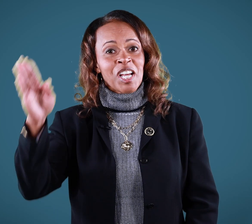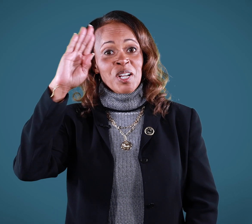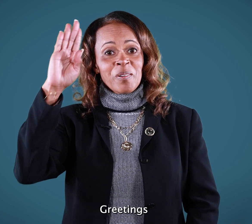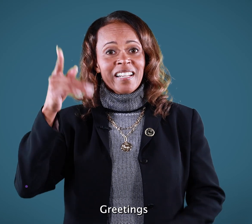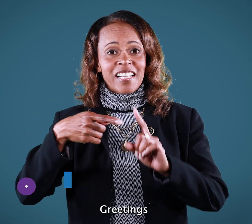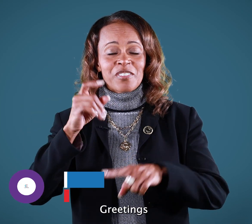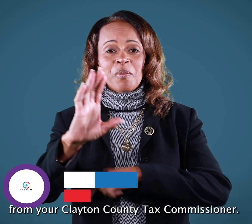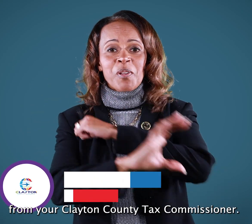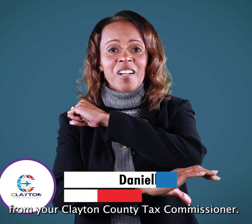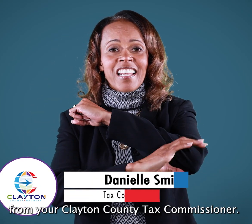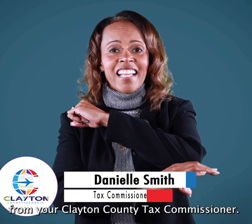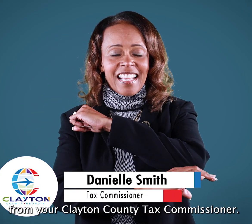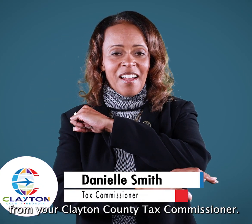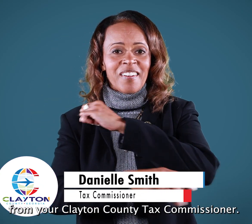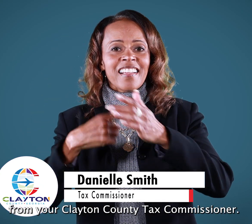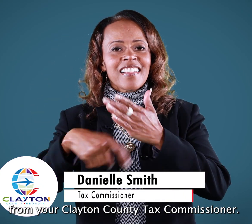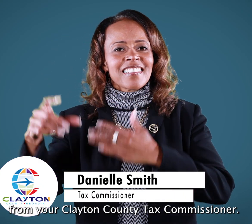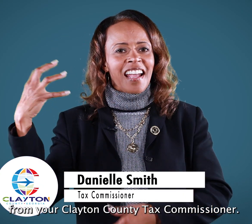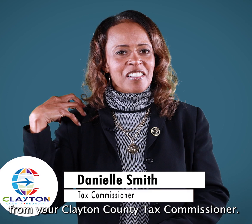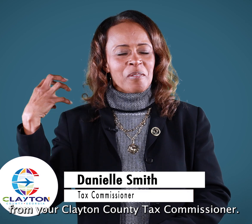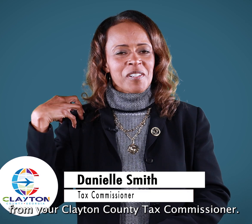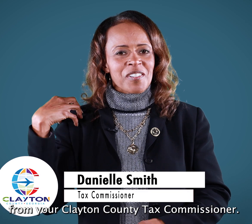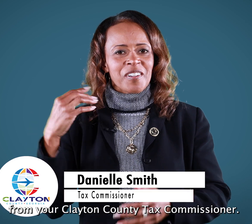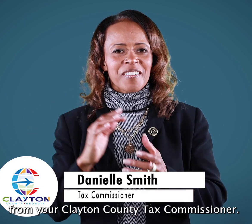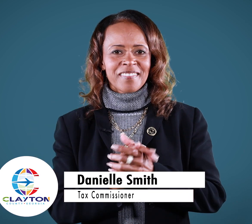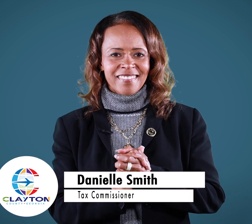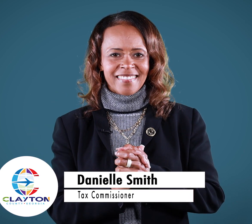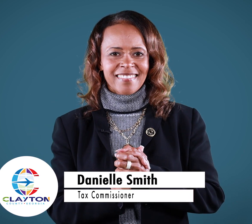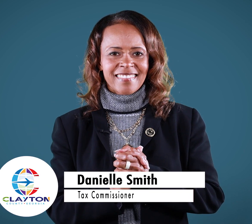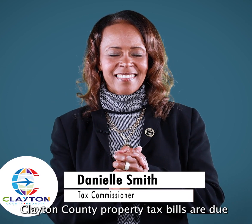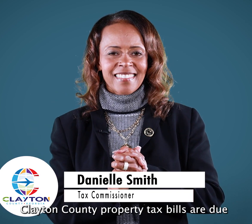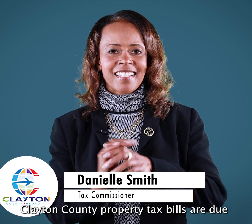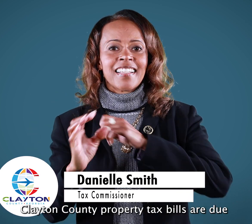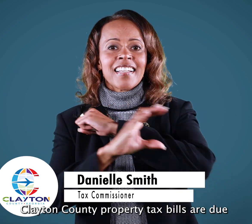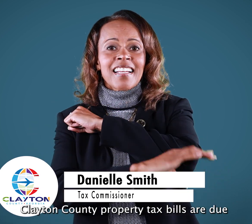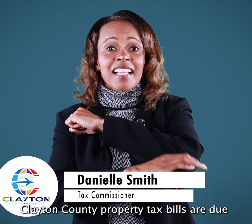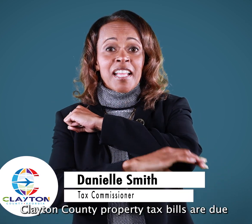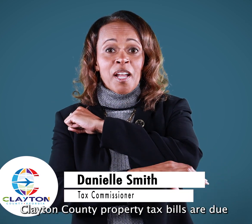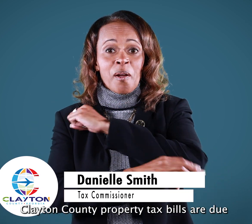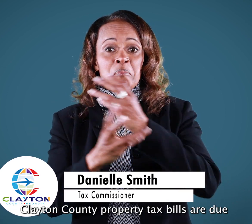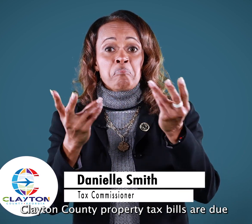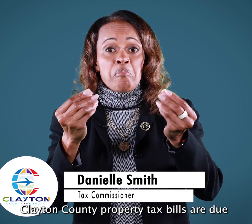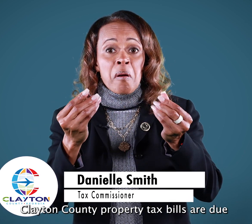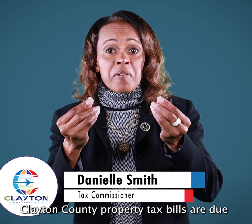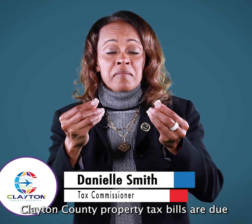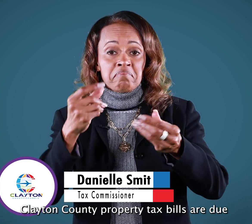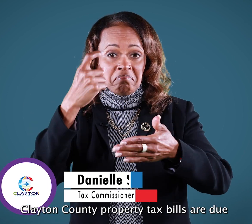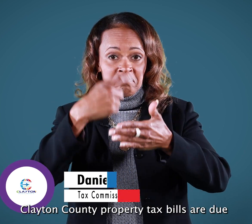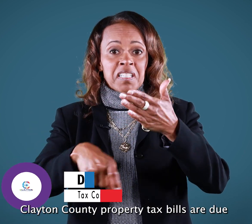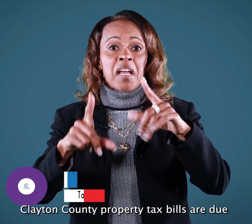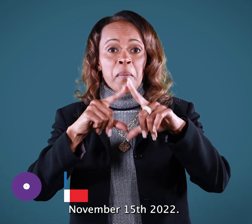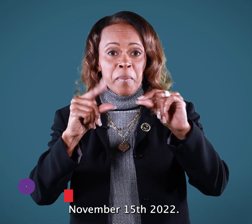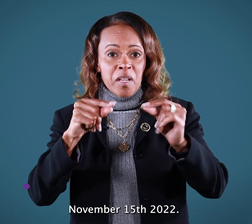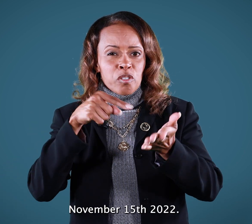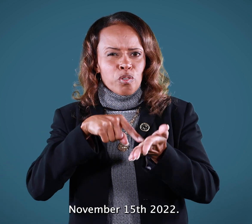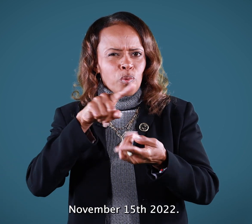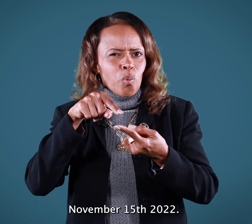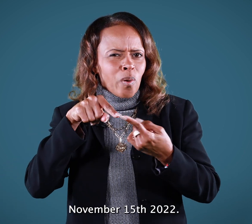Greetings from your Clayton County tax commissioner. Clayton County property tax bills are due November 15,